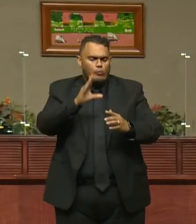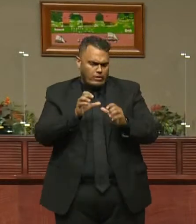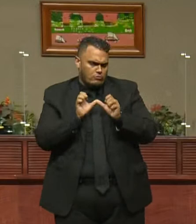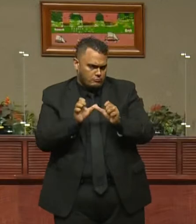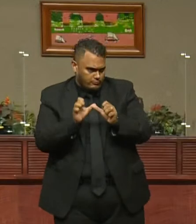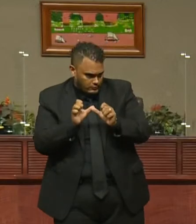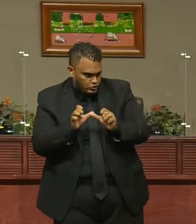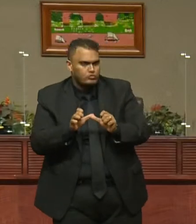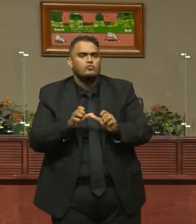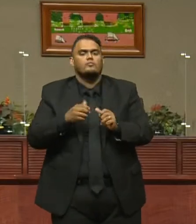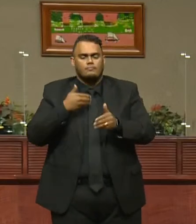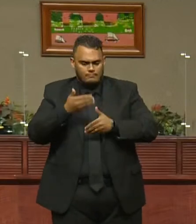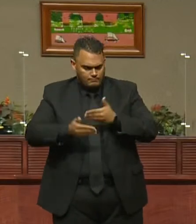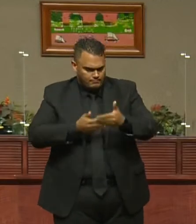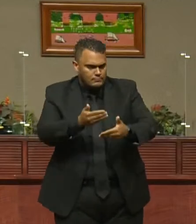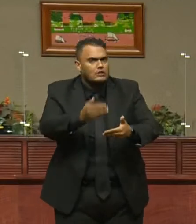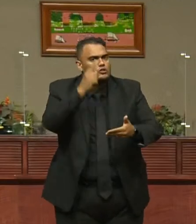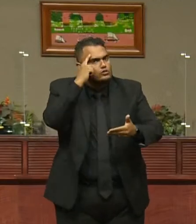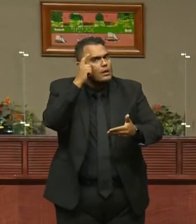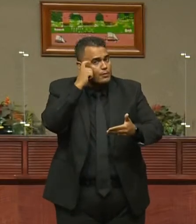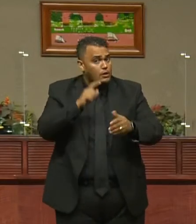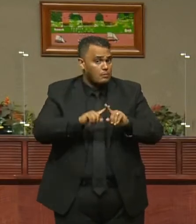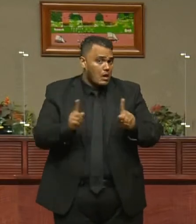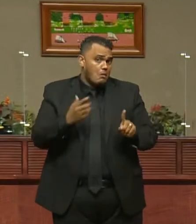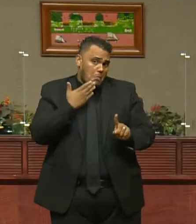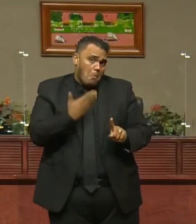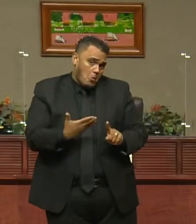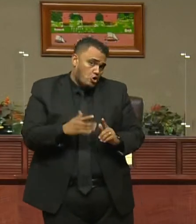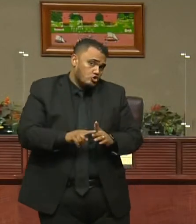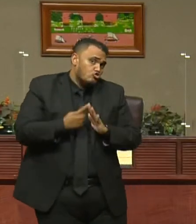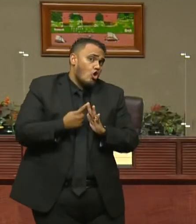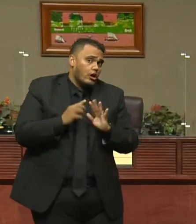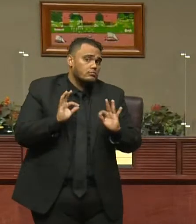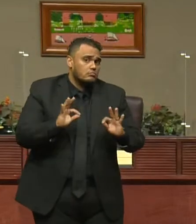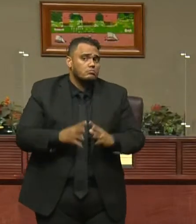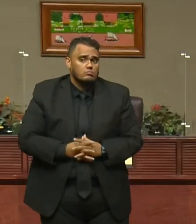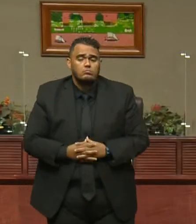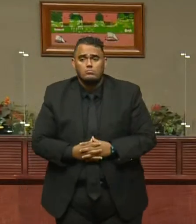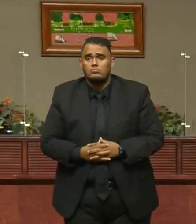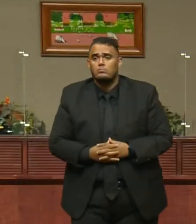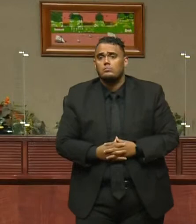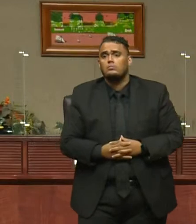certainly well on our way. Thank you.